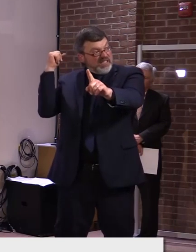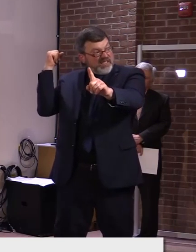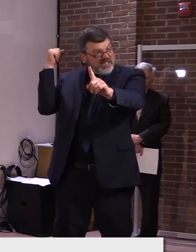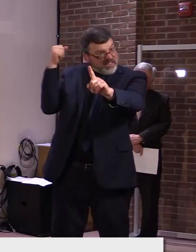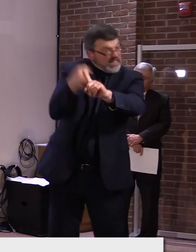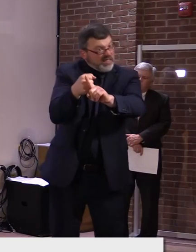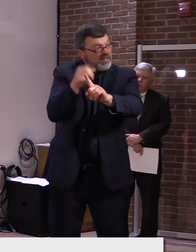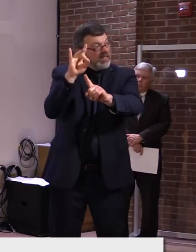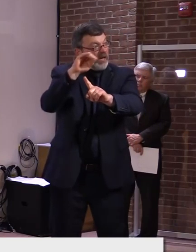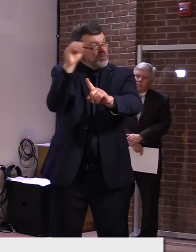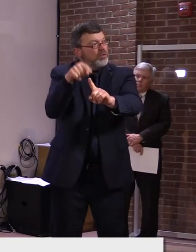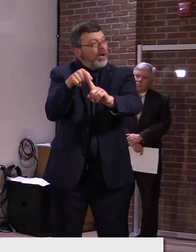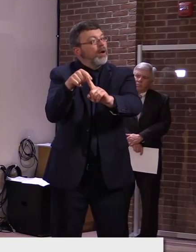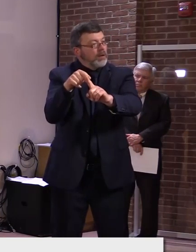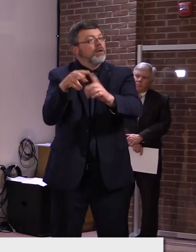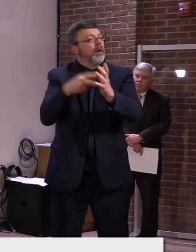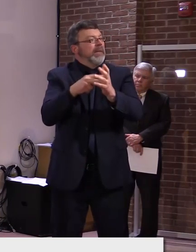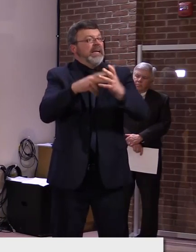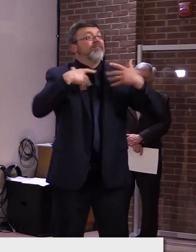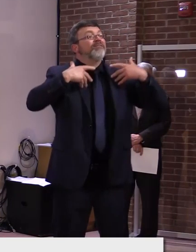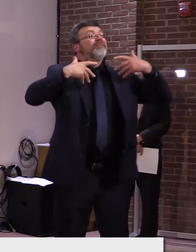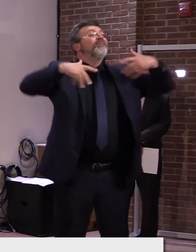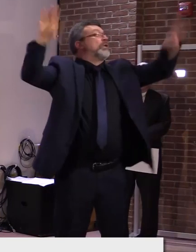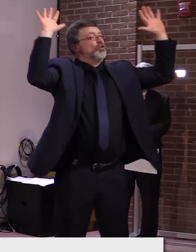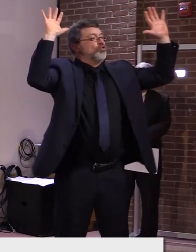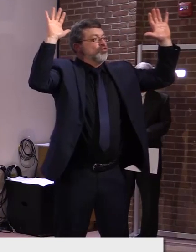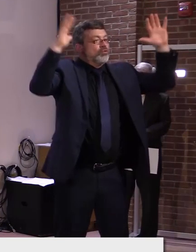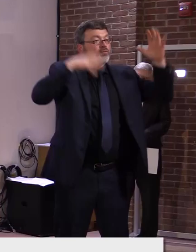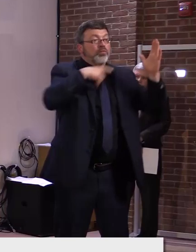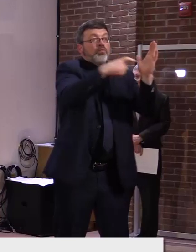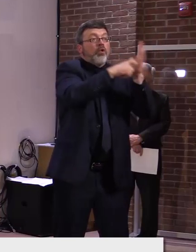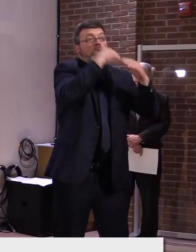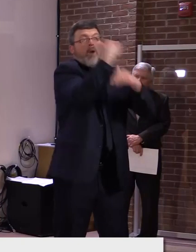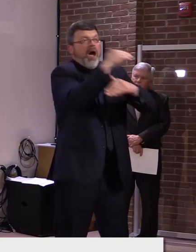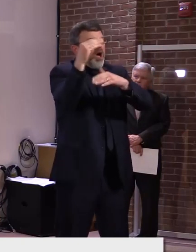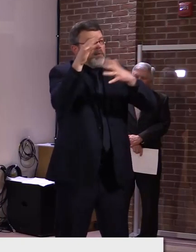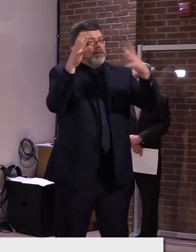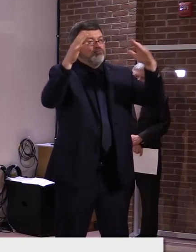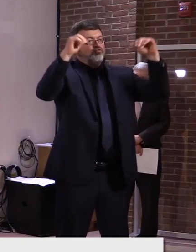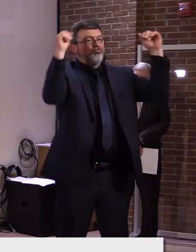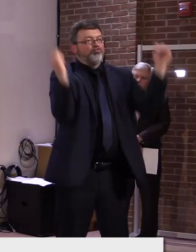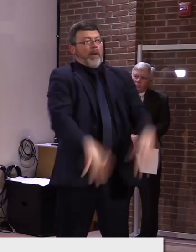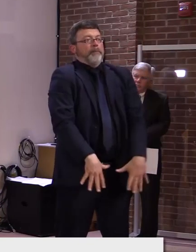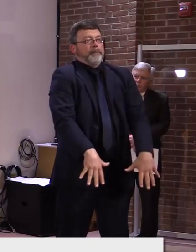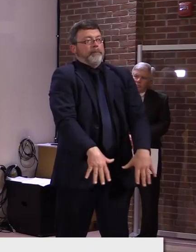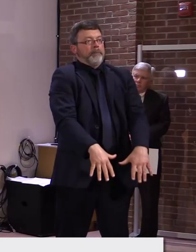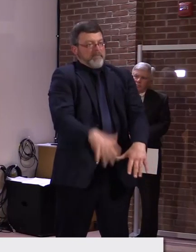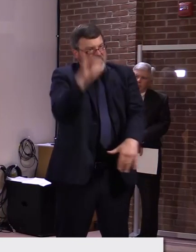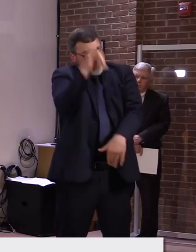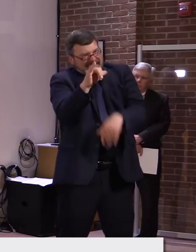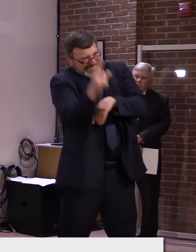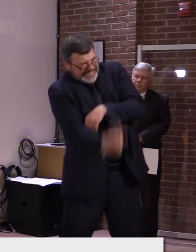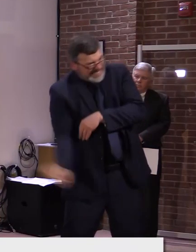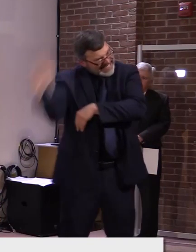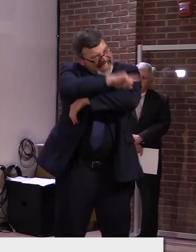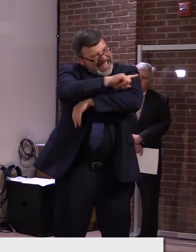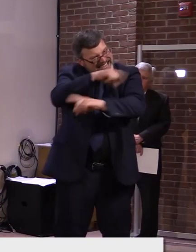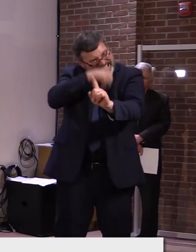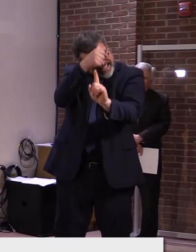be an ambitious goal for most. And to be honest, most states won't come close to reaching